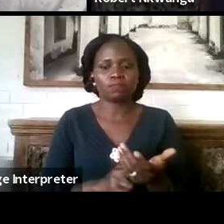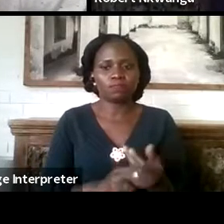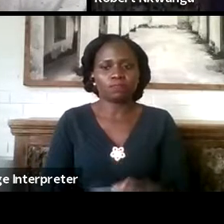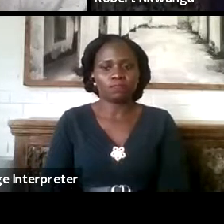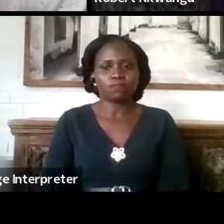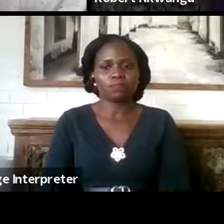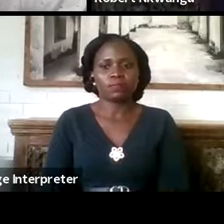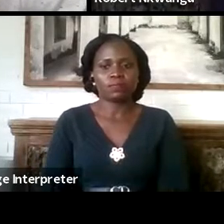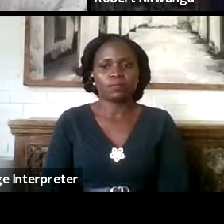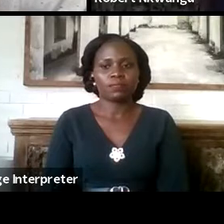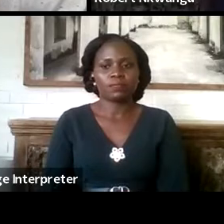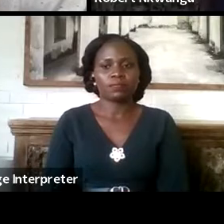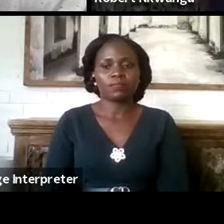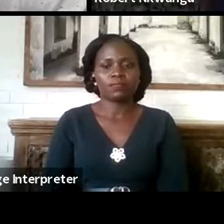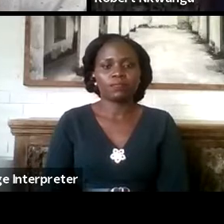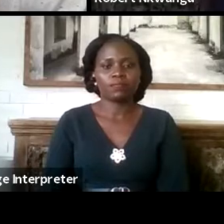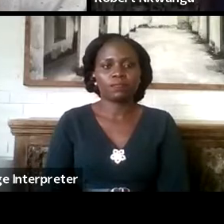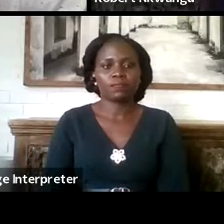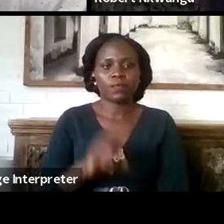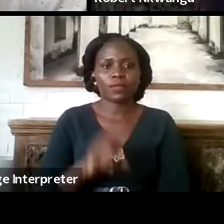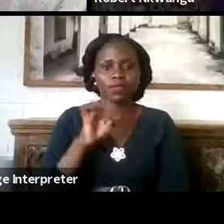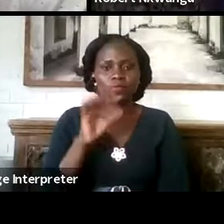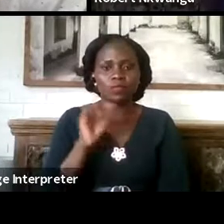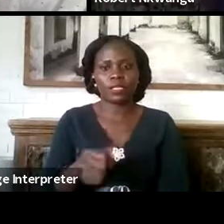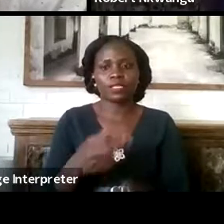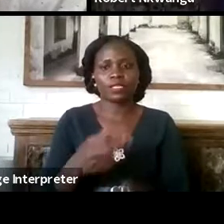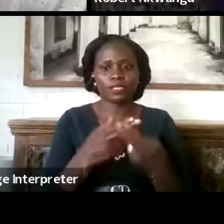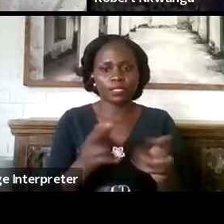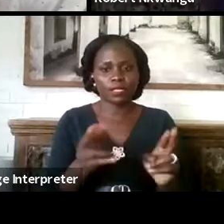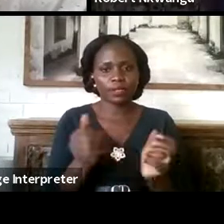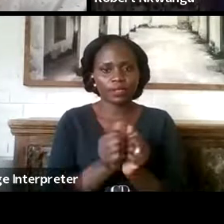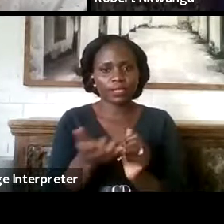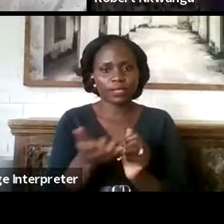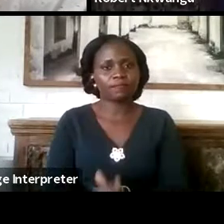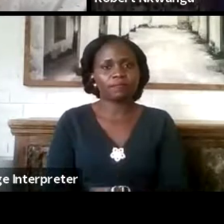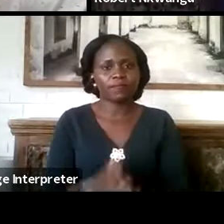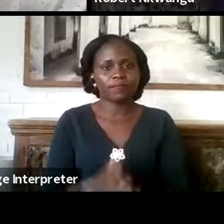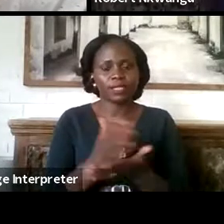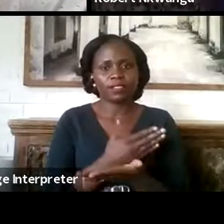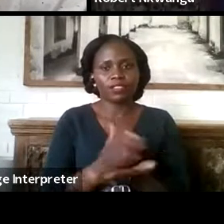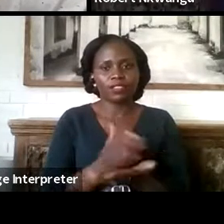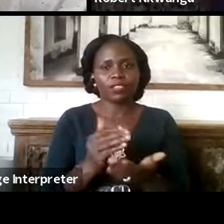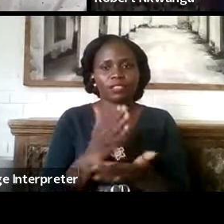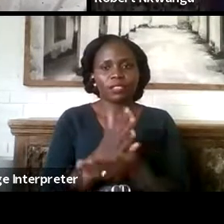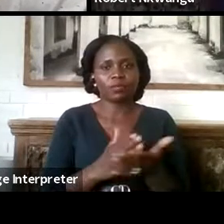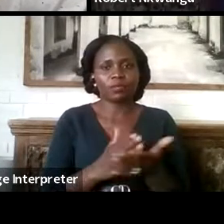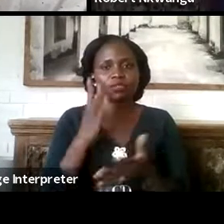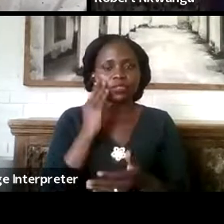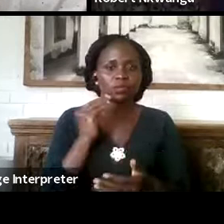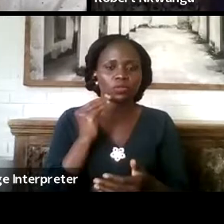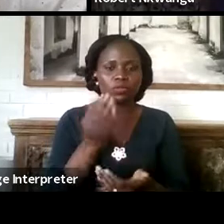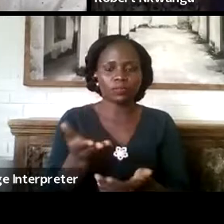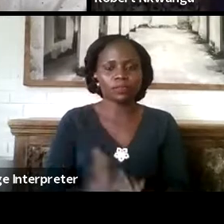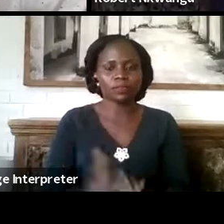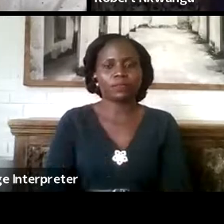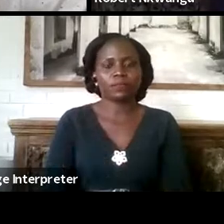If you could start with that, then also share some of the experience from the work that you're doing for the rights of persons with disability.